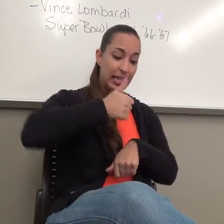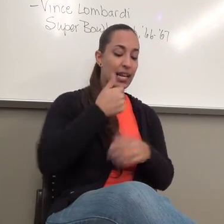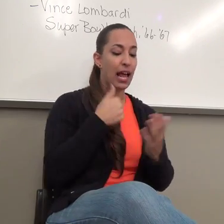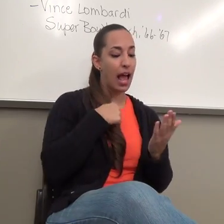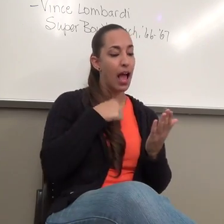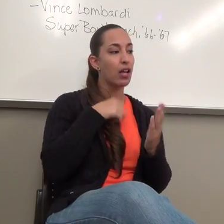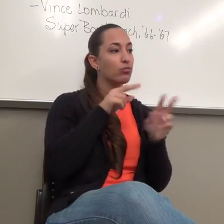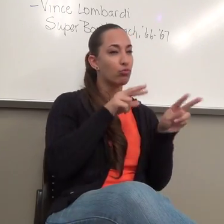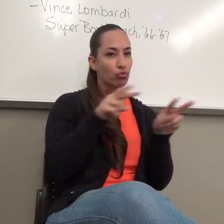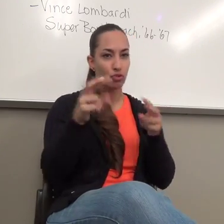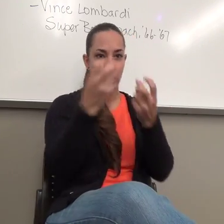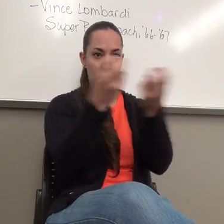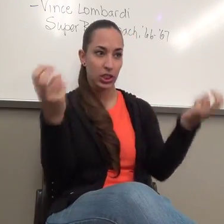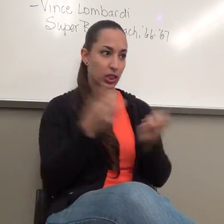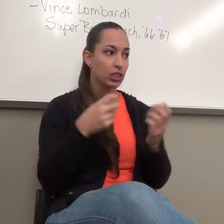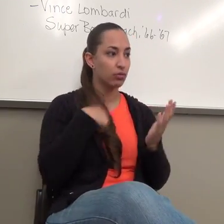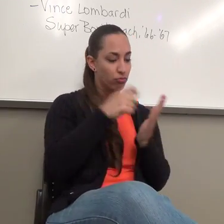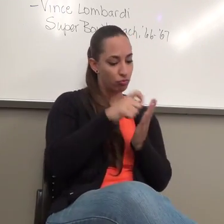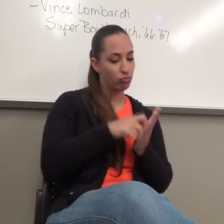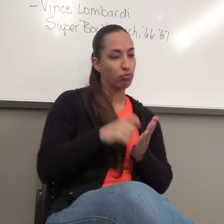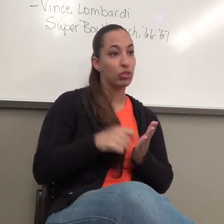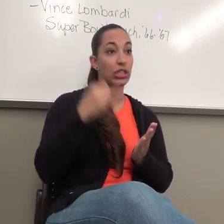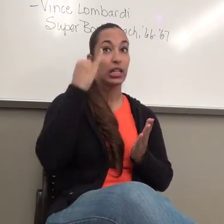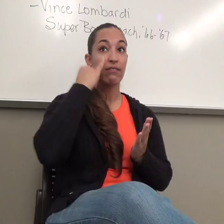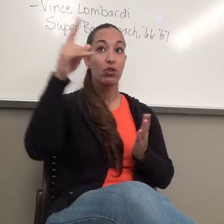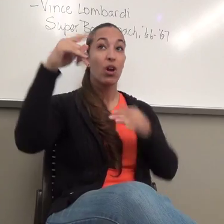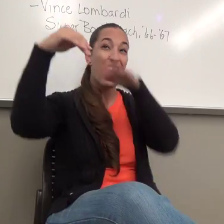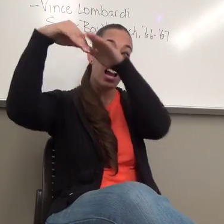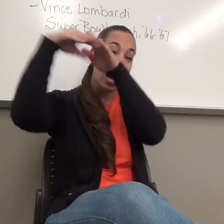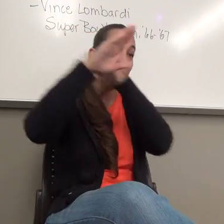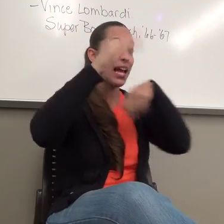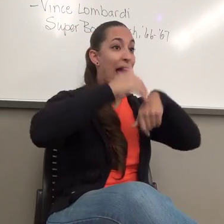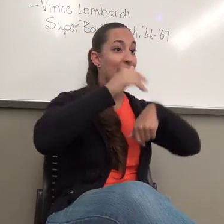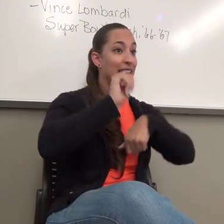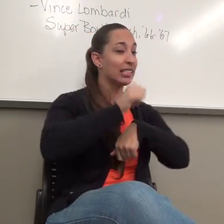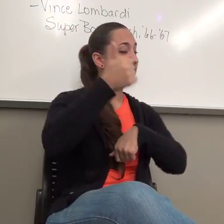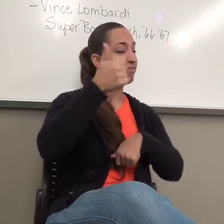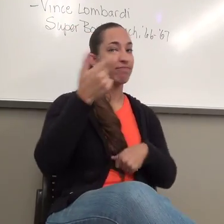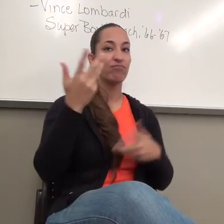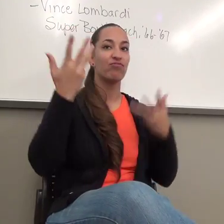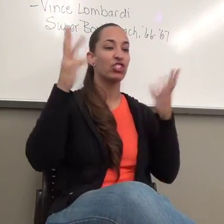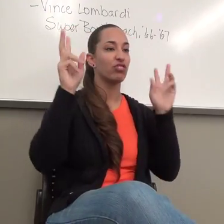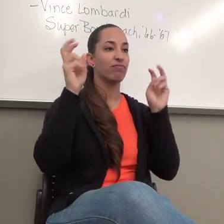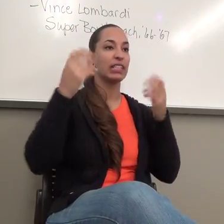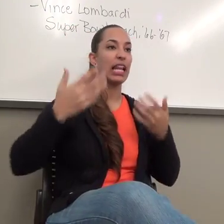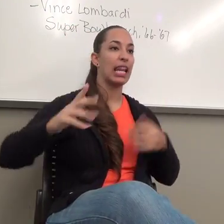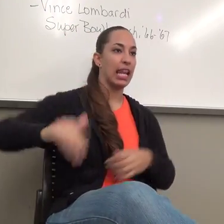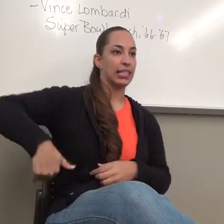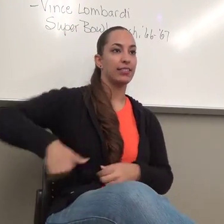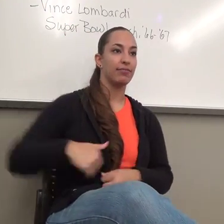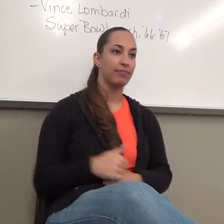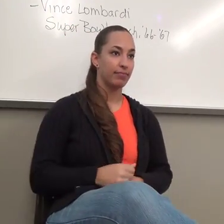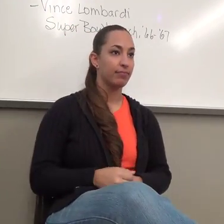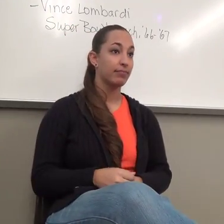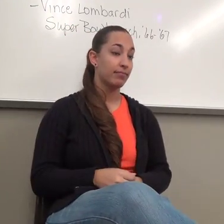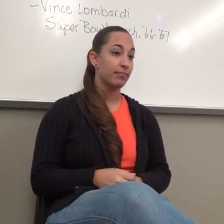not in your seat at 10, you're late. Okay? So that's kind of